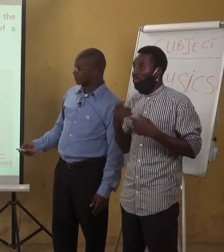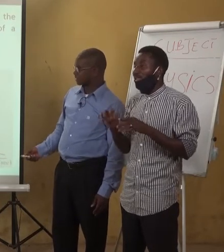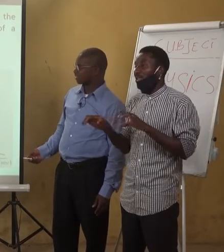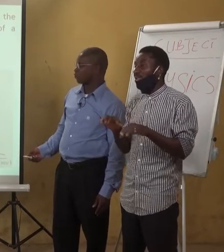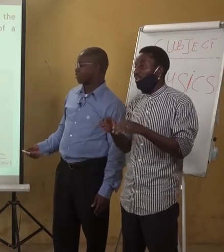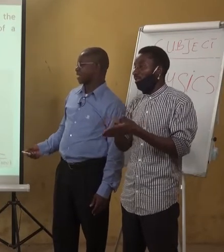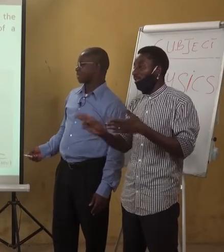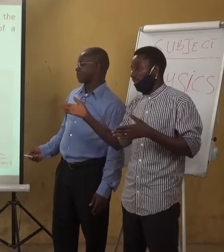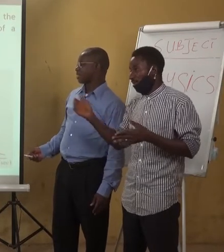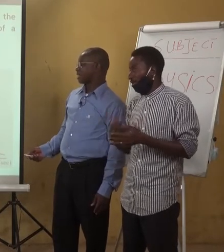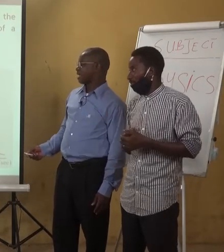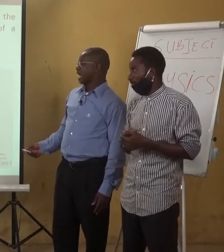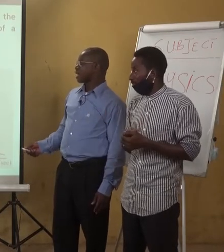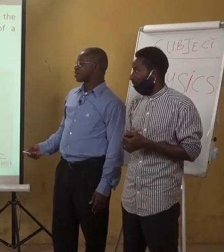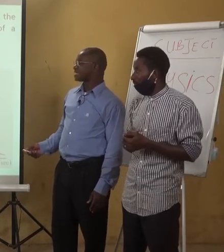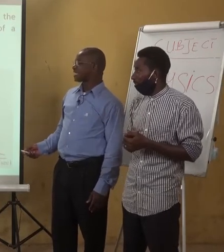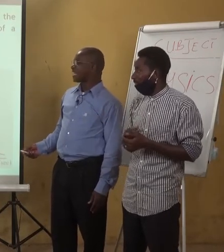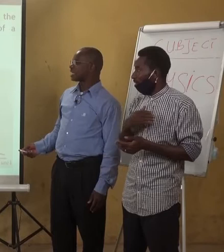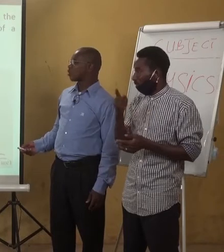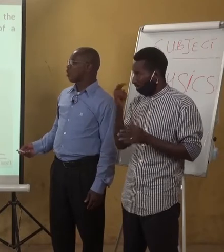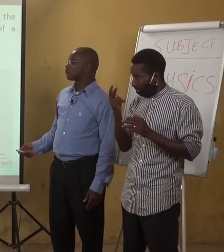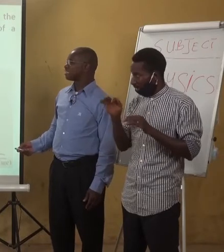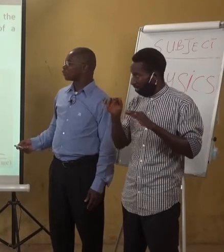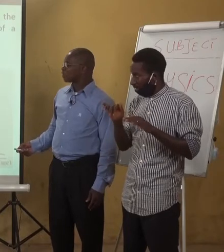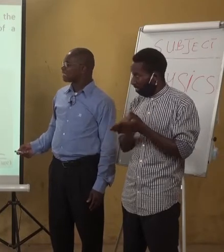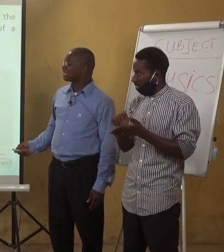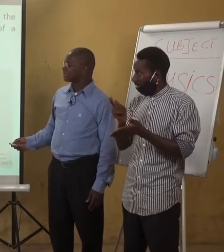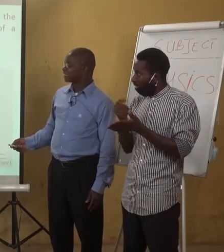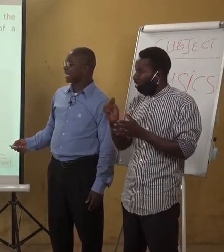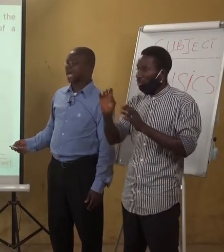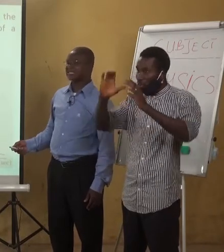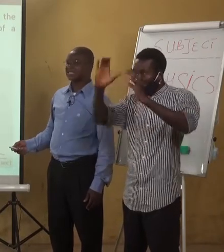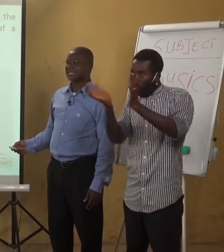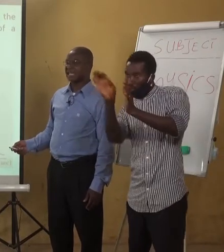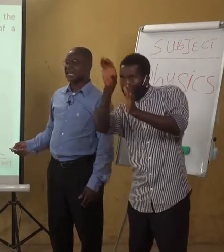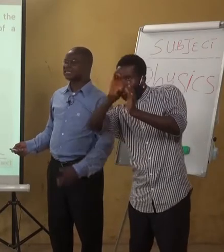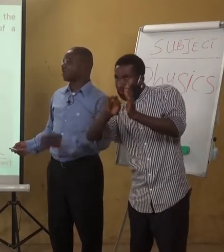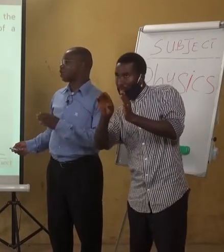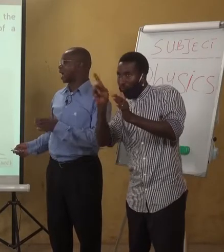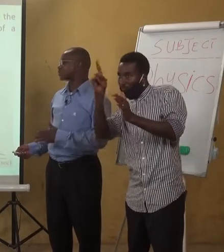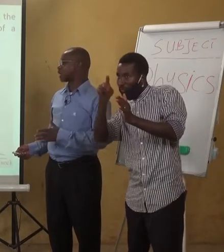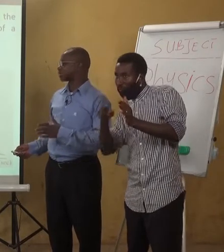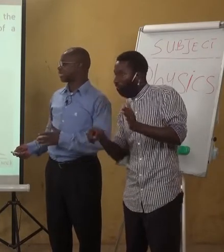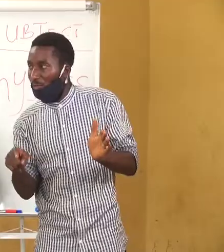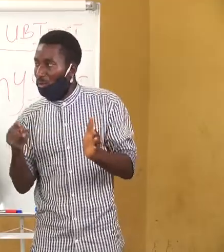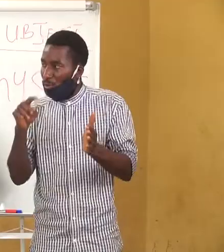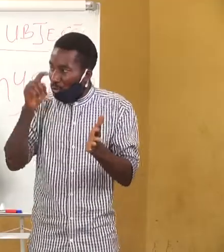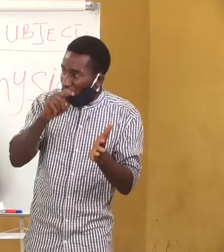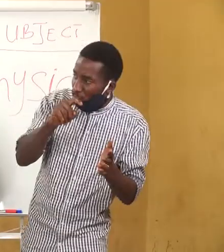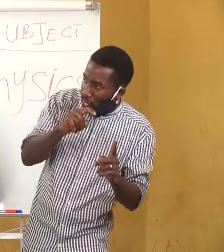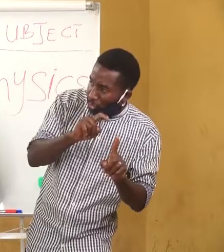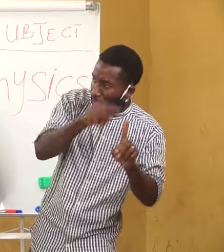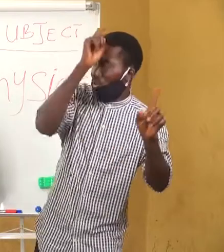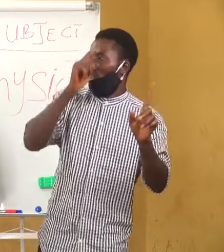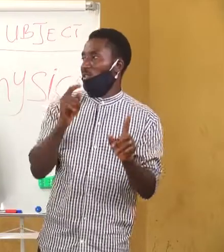what is expected to be there. And you can see that the curve touches the vertical axis. Anytime you are asked to explain